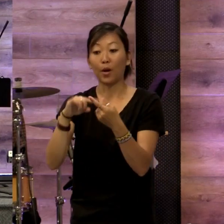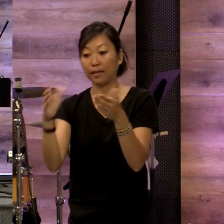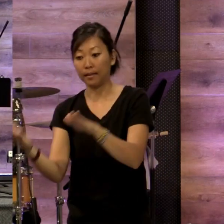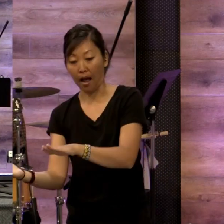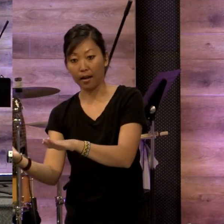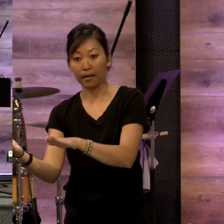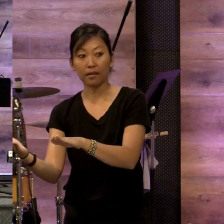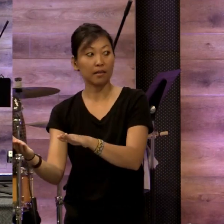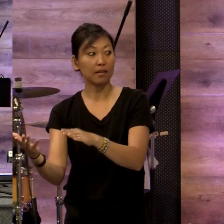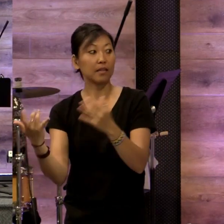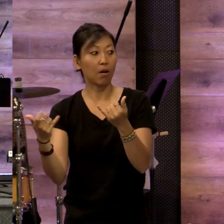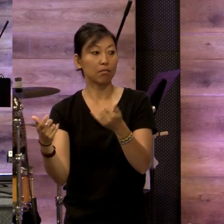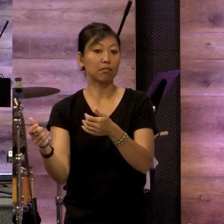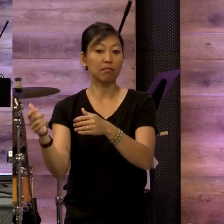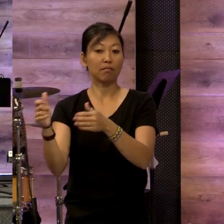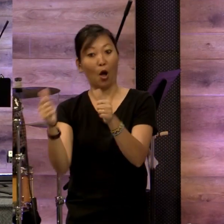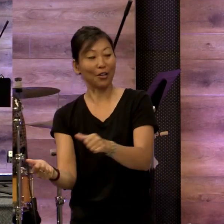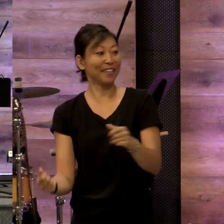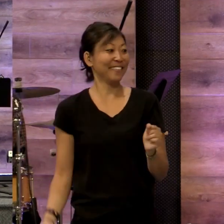likeness of his death.